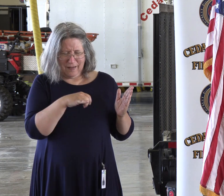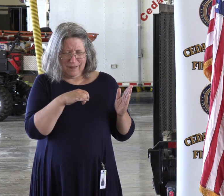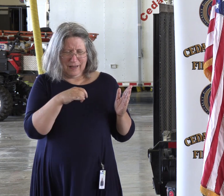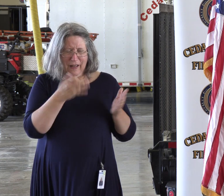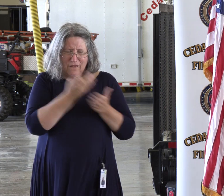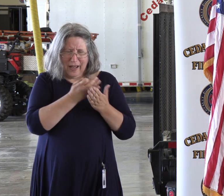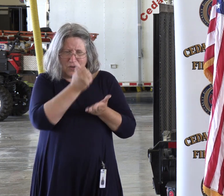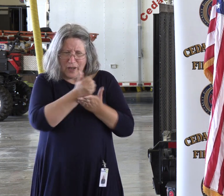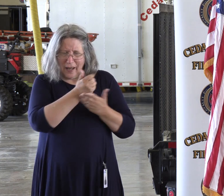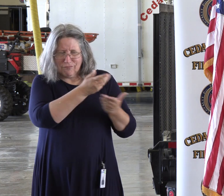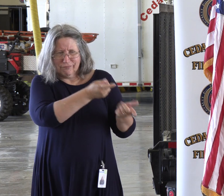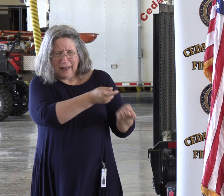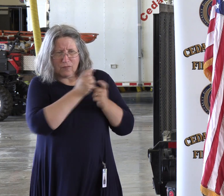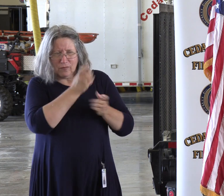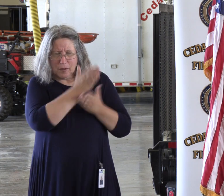assistance.